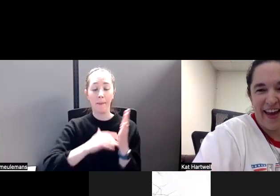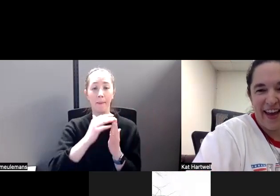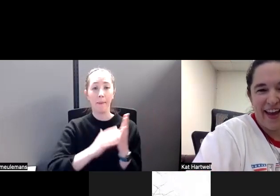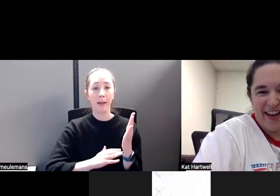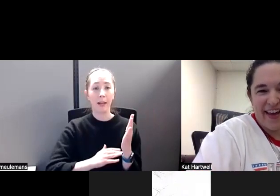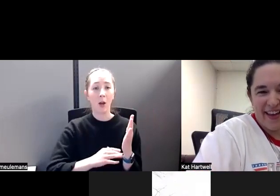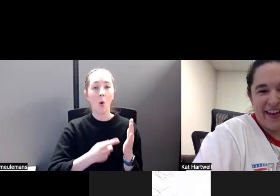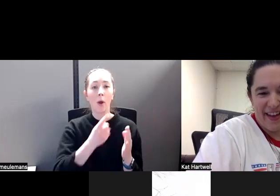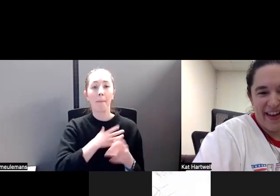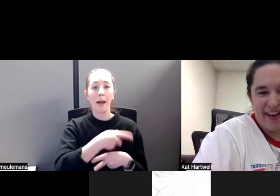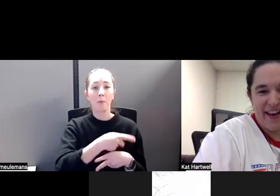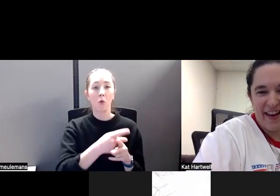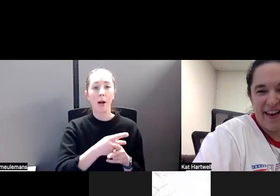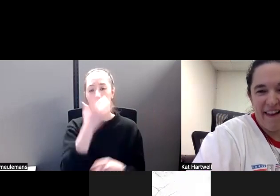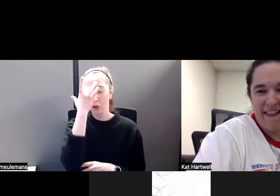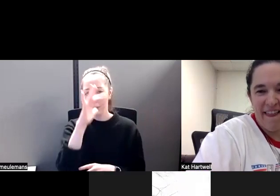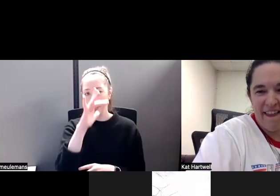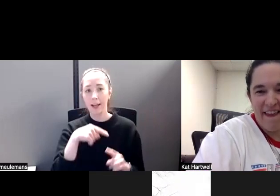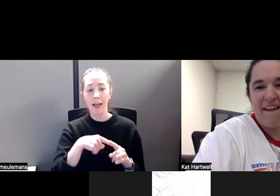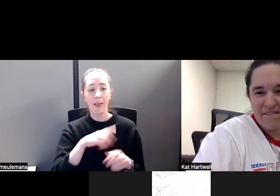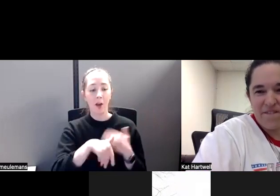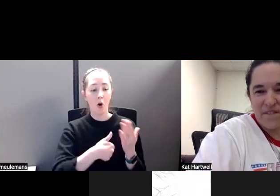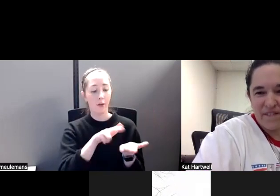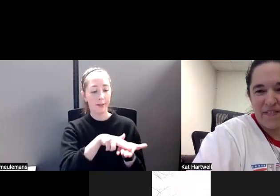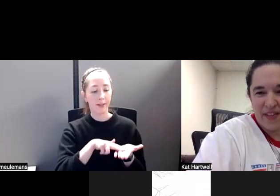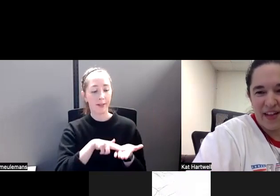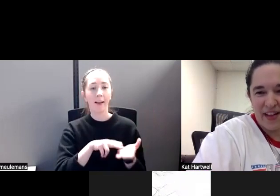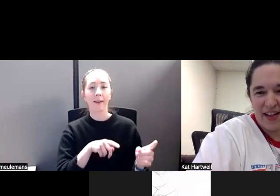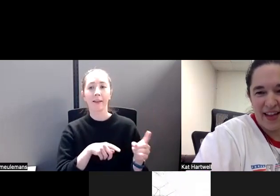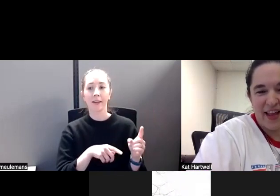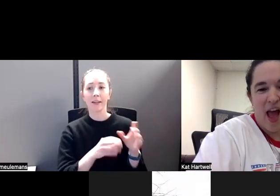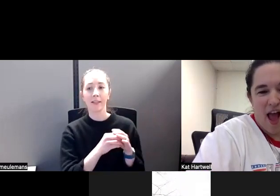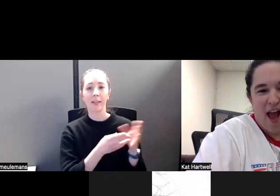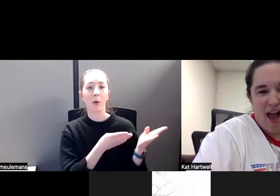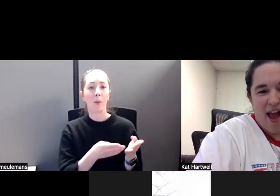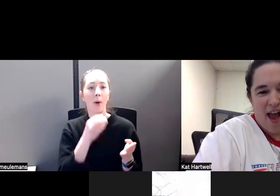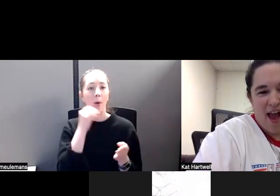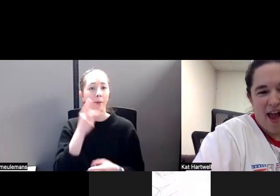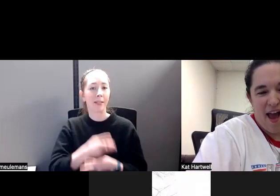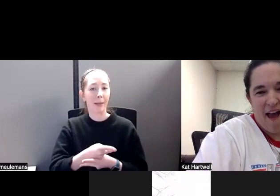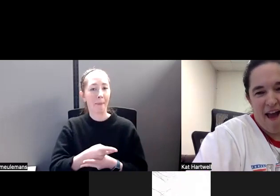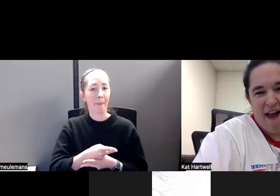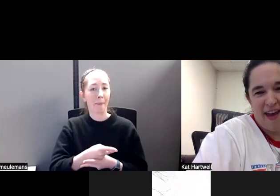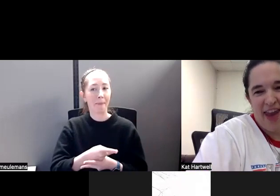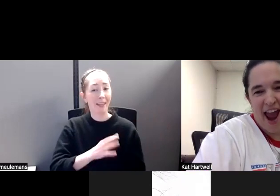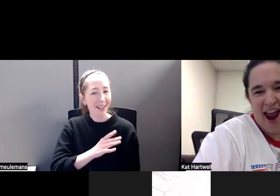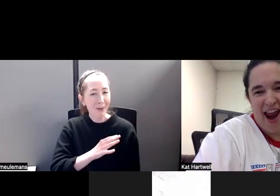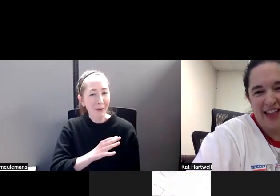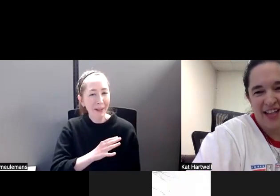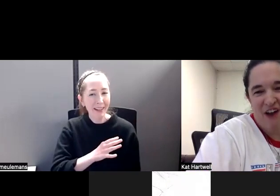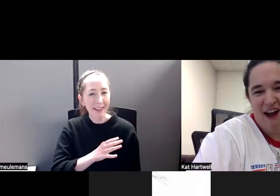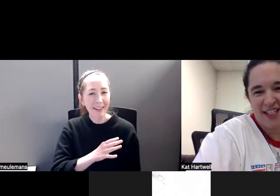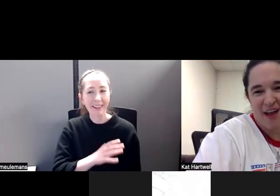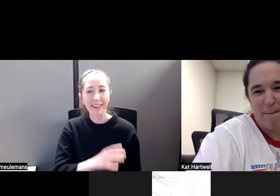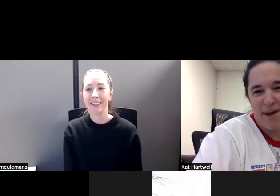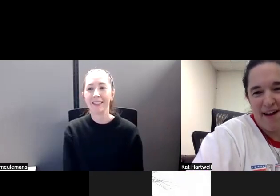my props geniuses. And then they signed it all for me inside. So I got to take that home with me. That's so cool.